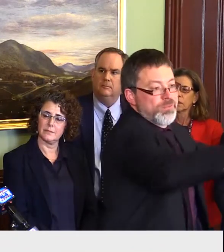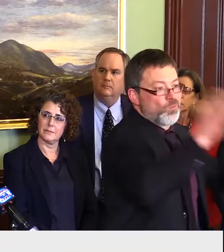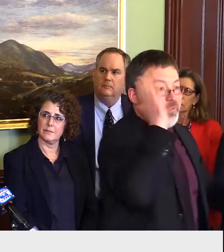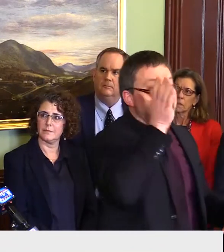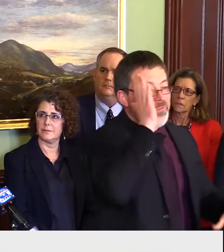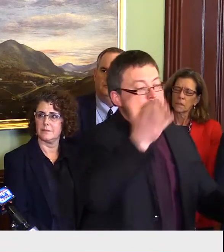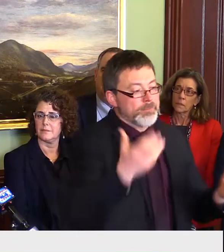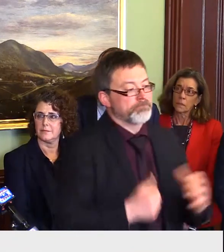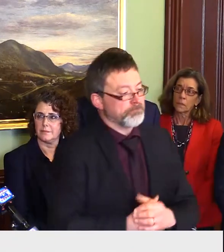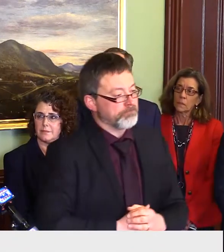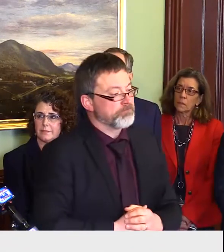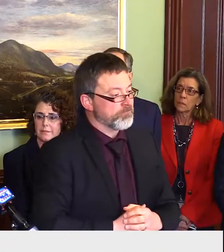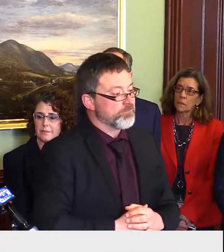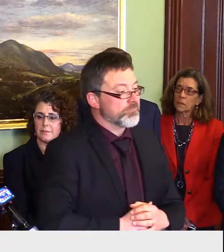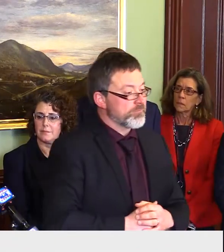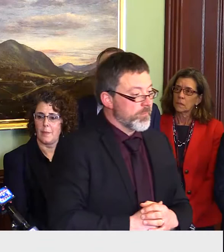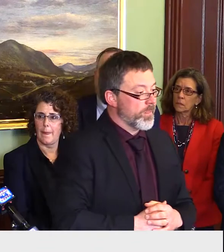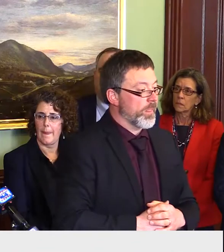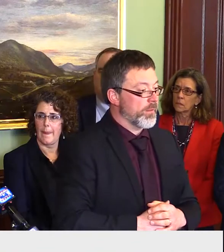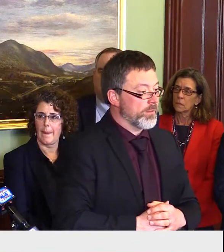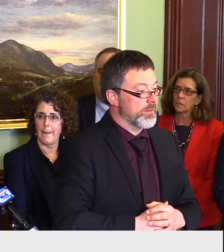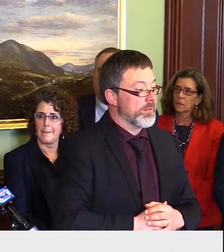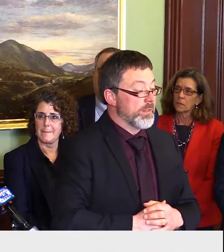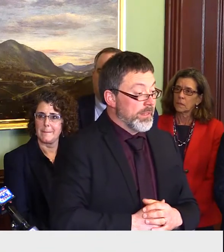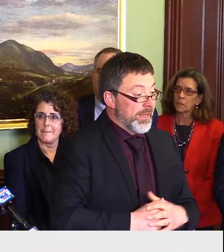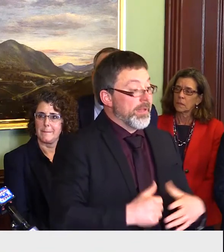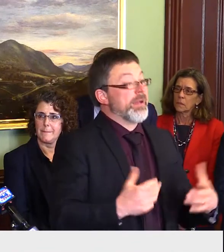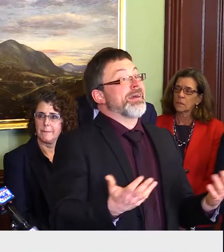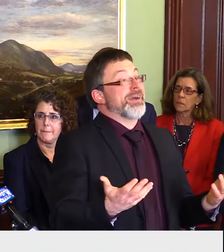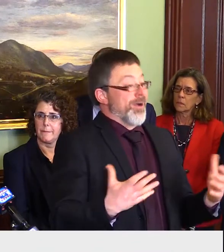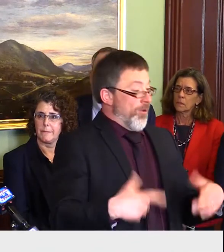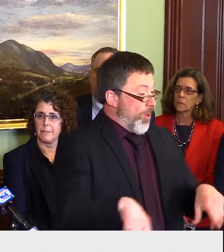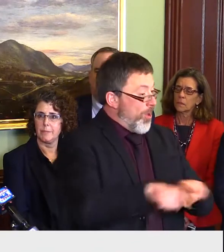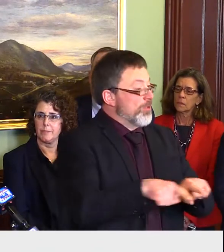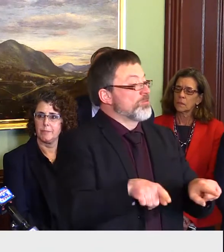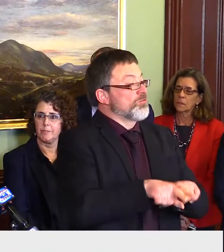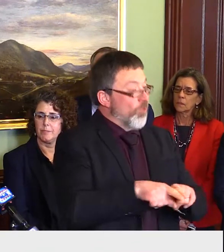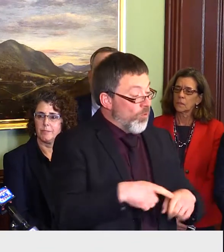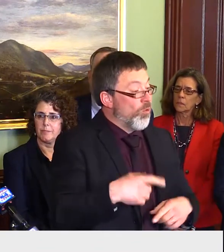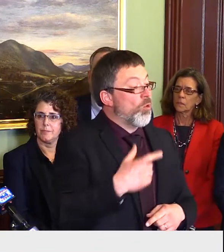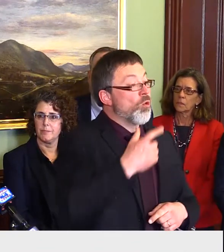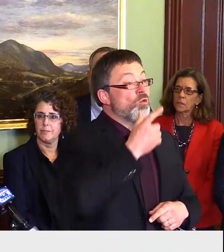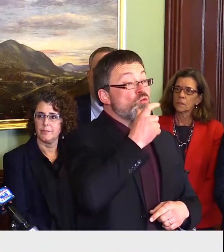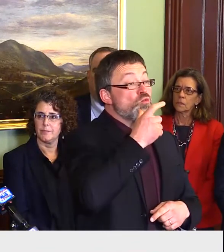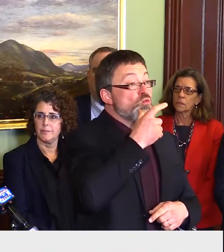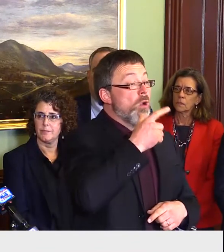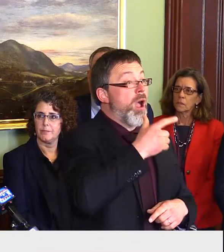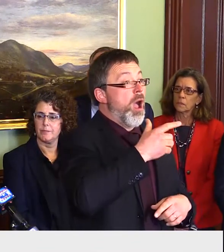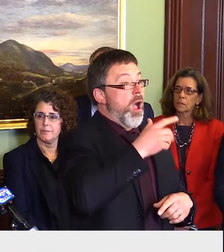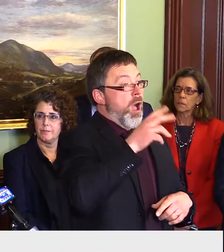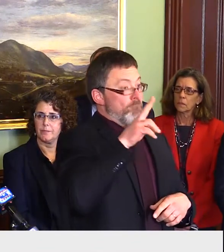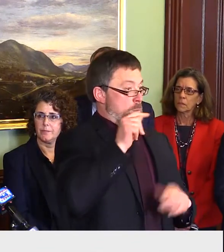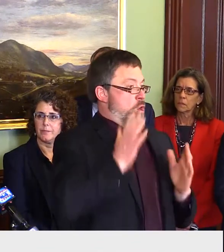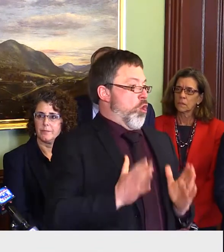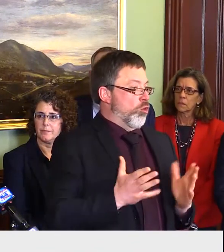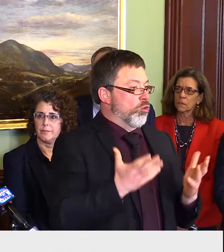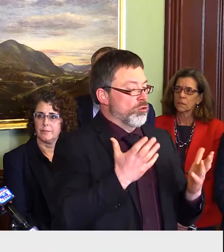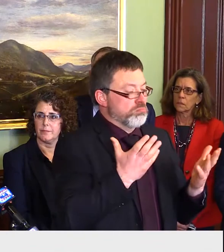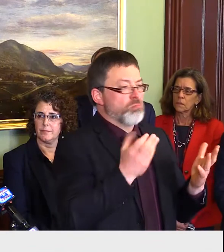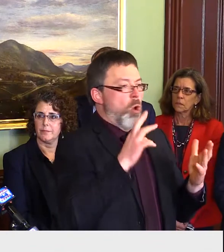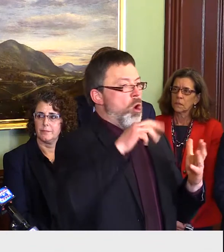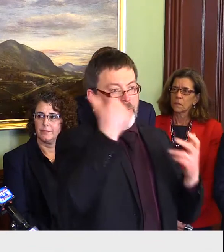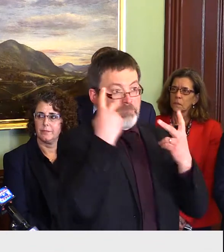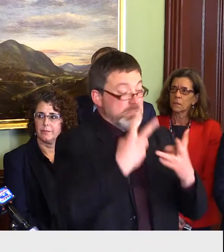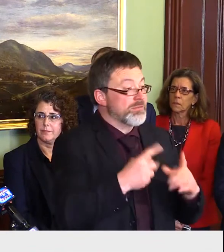their travel to the health department. These are the same directions we've been giving to people coming from other areas with